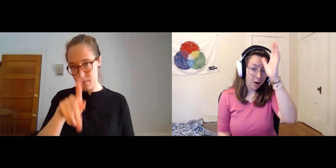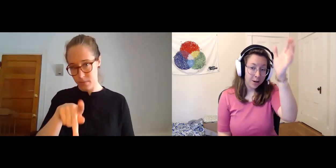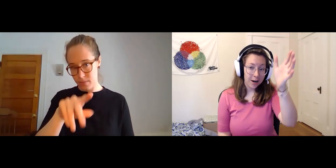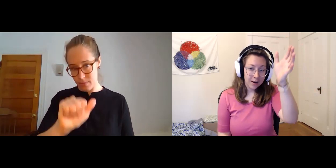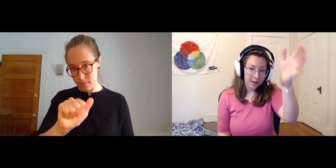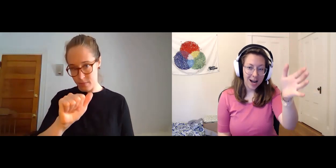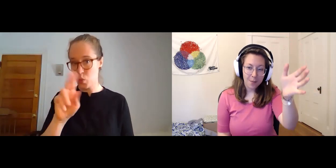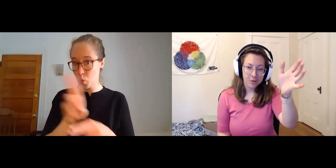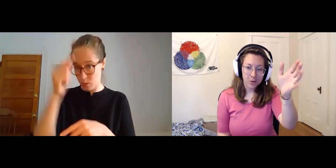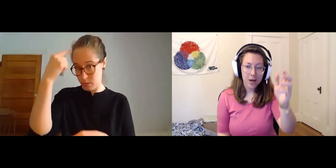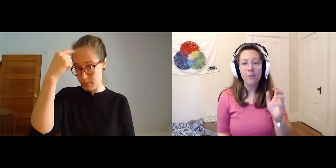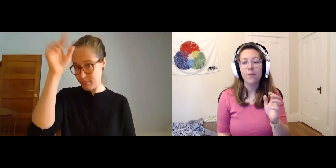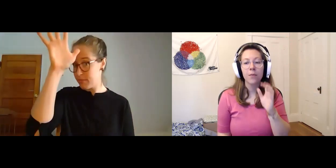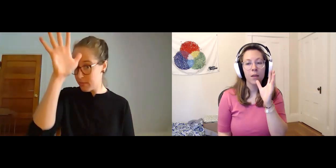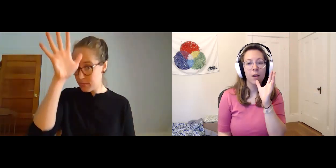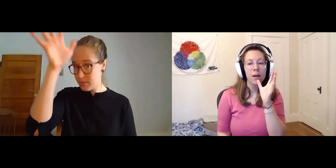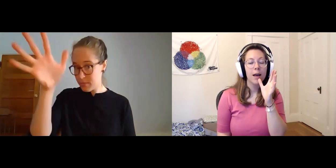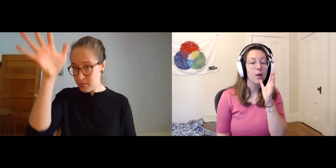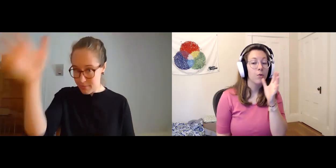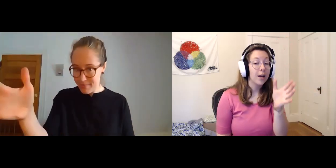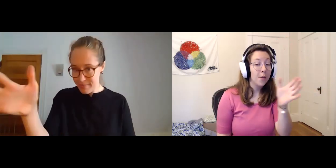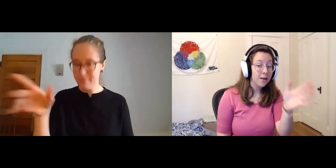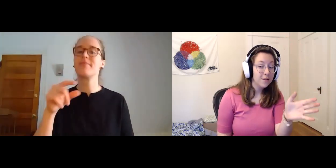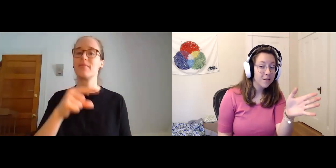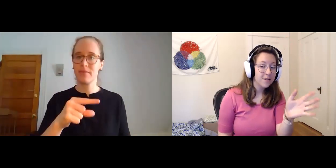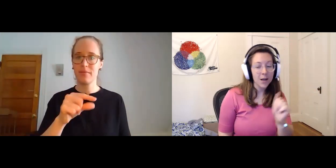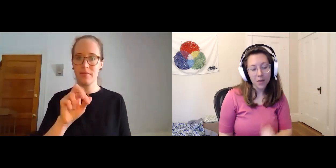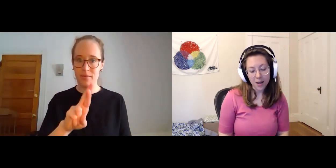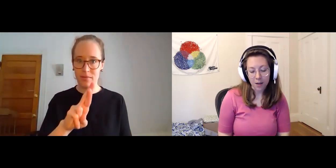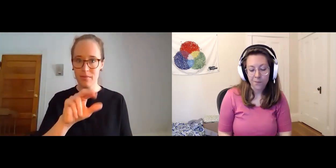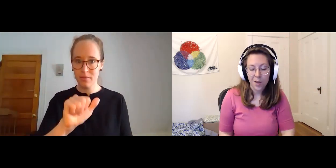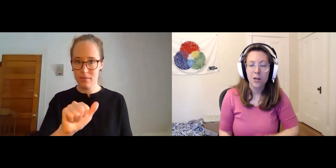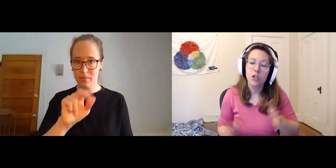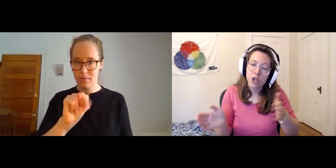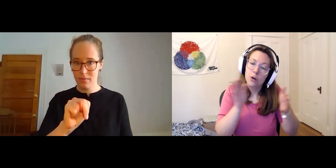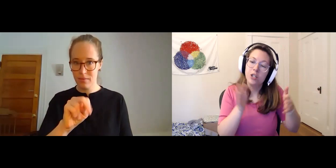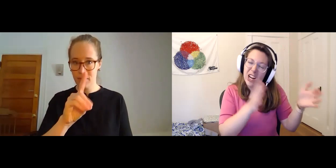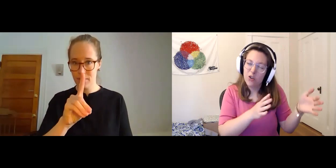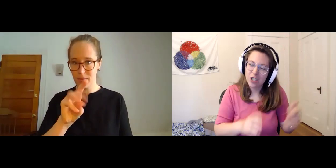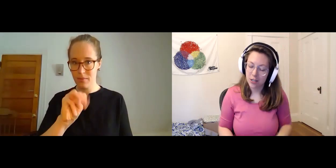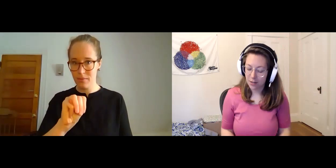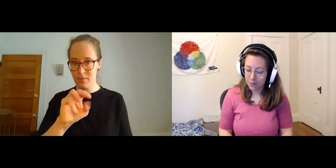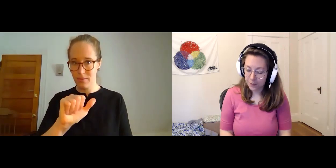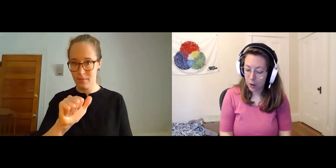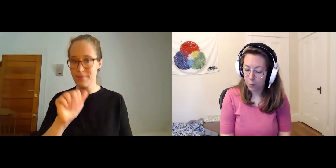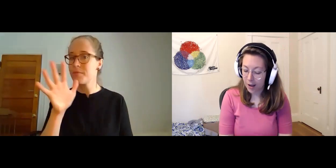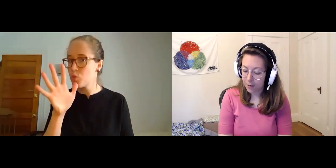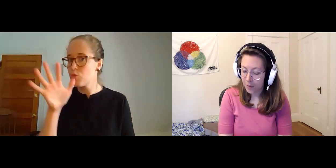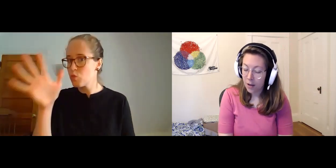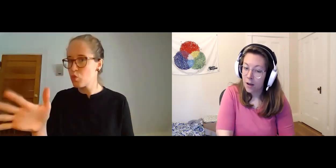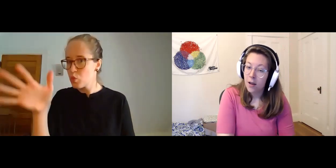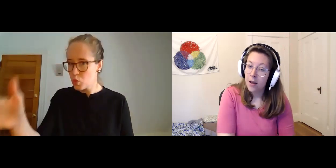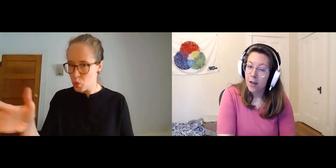tap on your head and kind of bounce away. And grandma, same thing, kind of to show the generations going